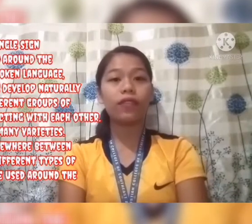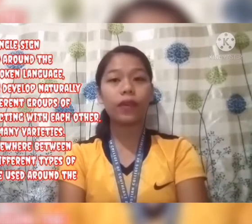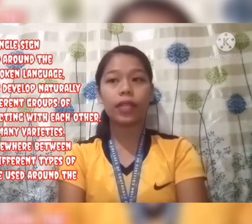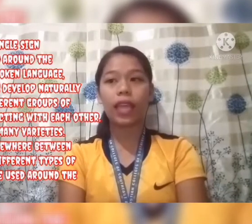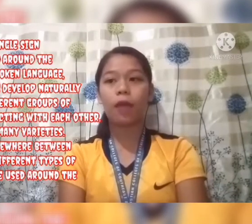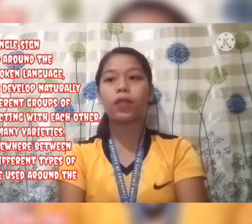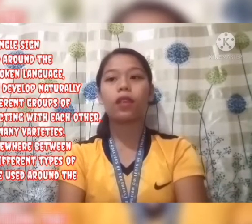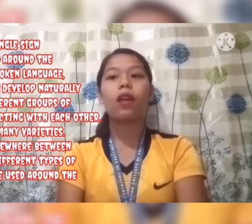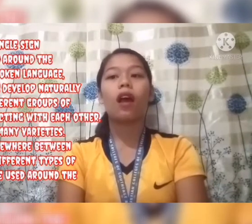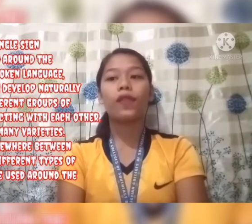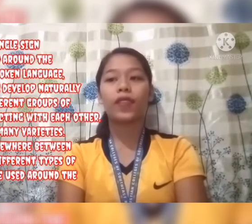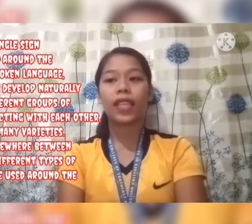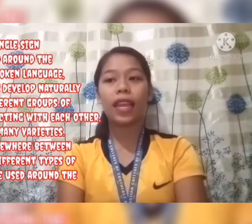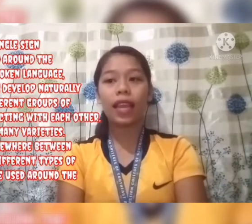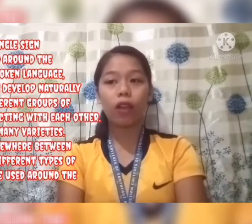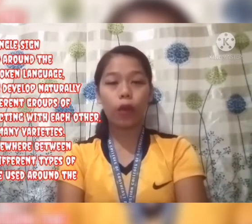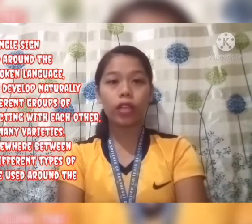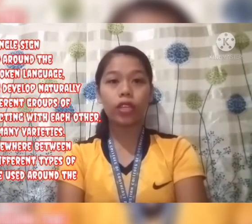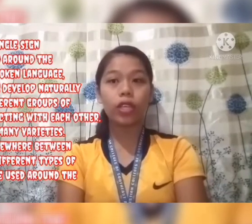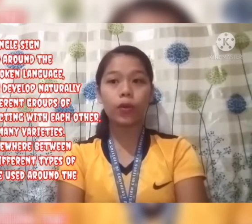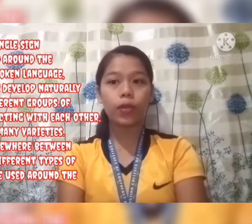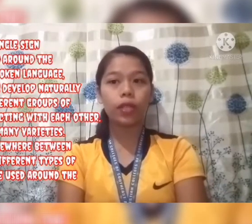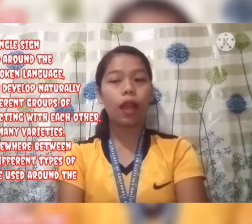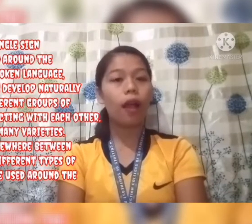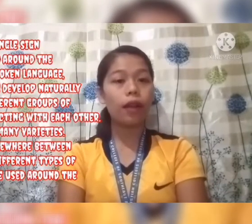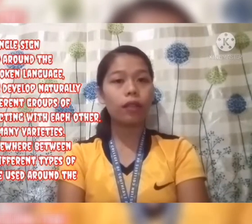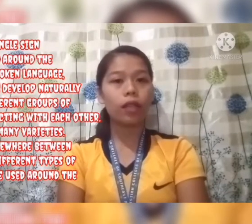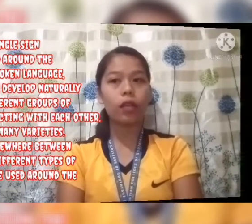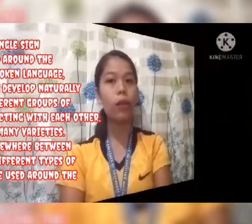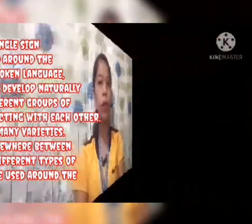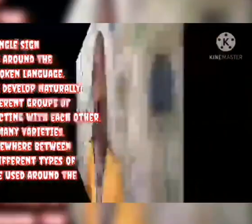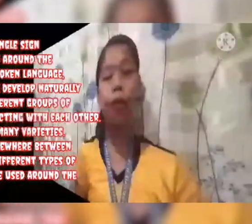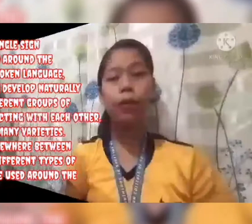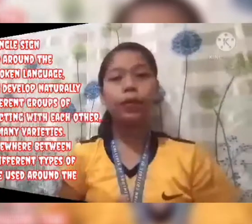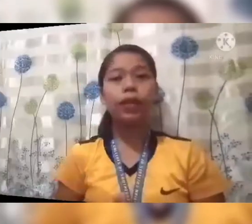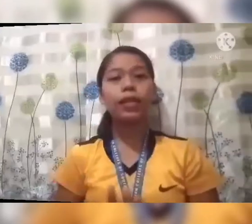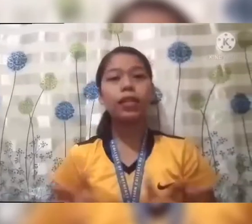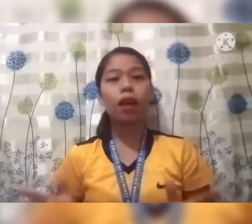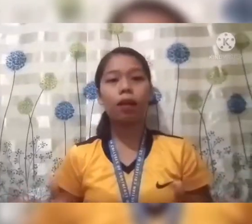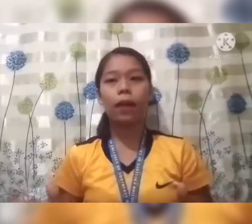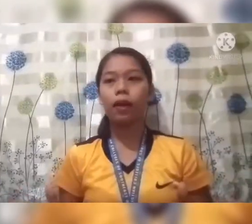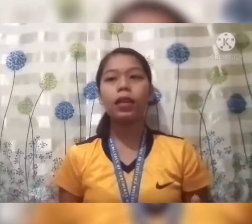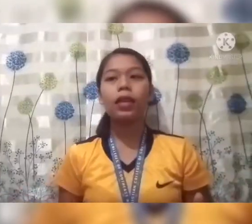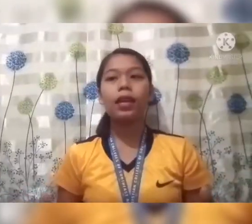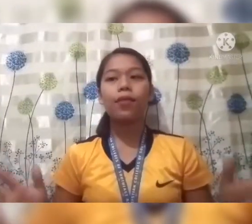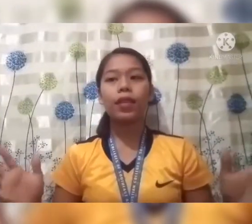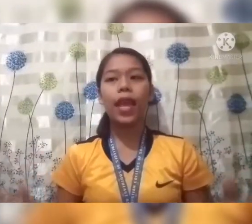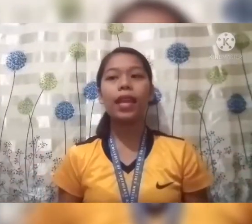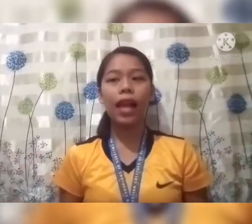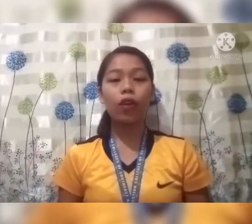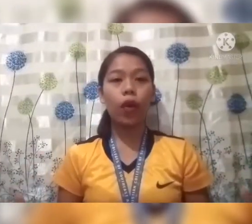different types of sign language used around the globe today. Let's talk about the sign